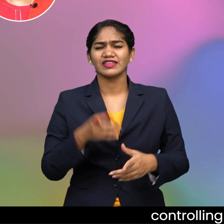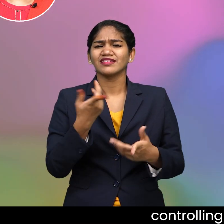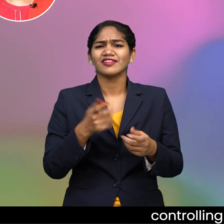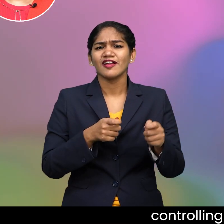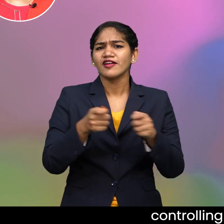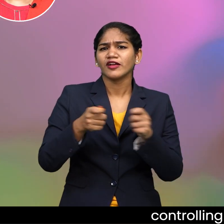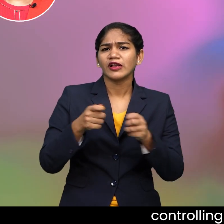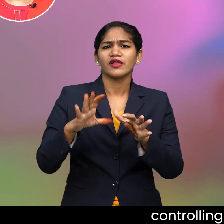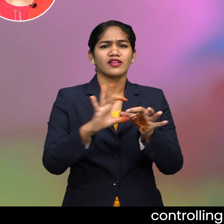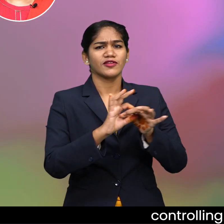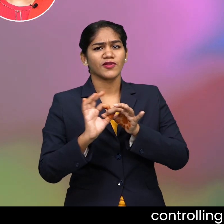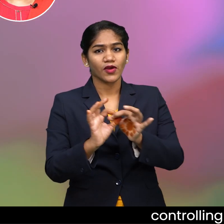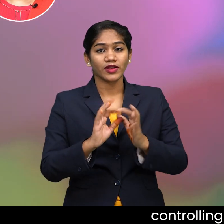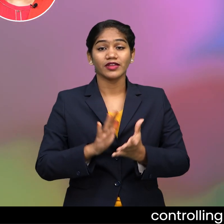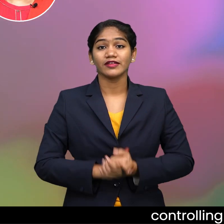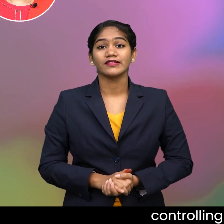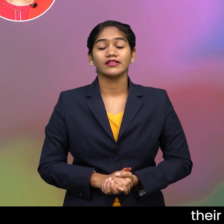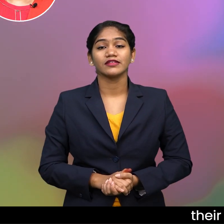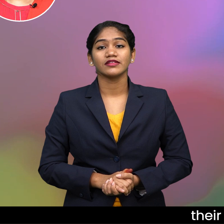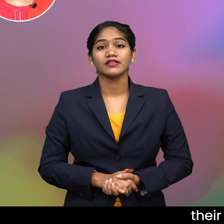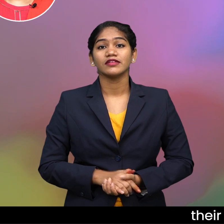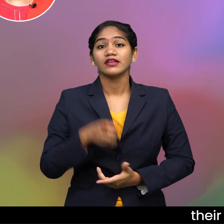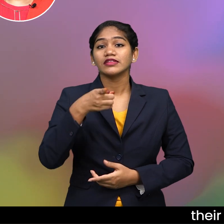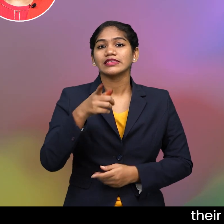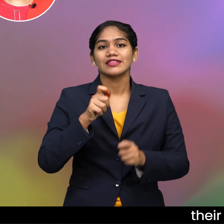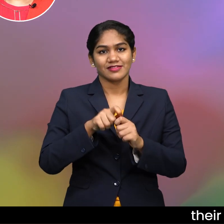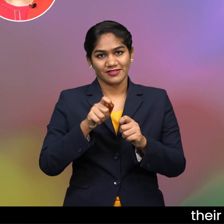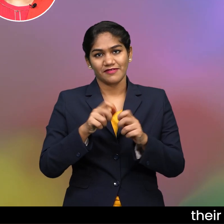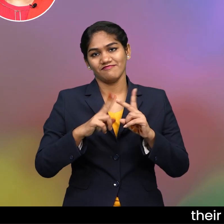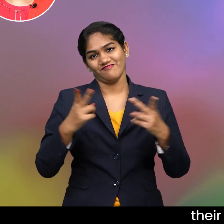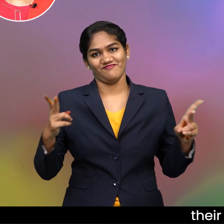controlling and coordinating their functioning,